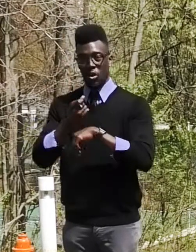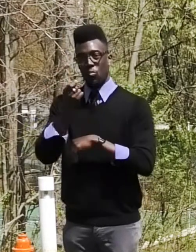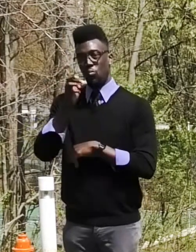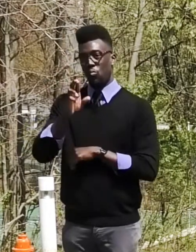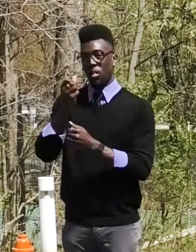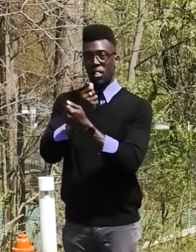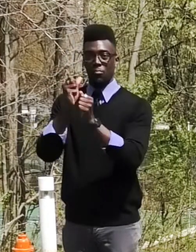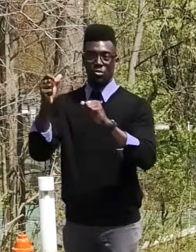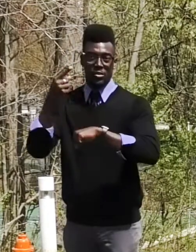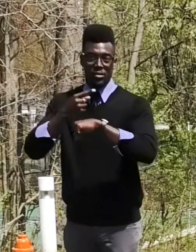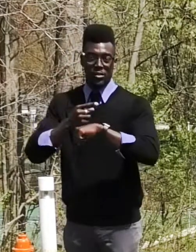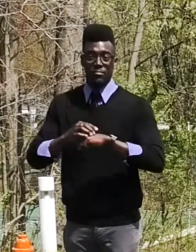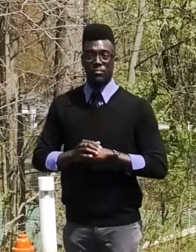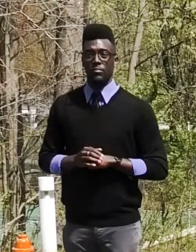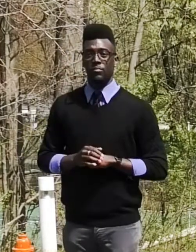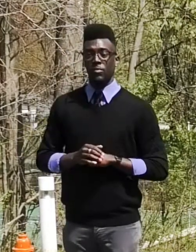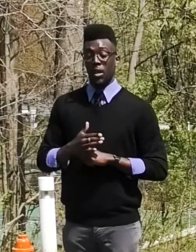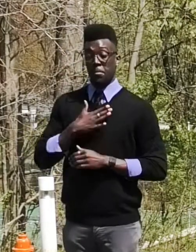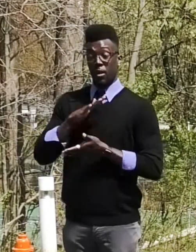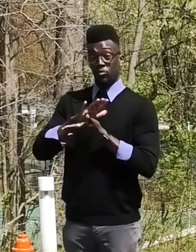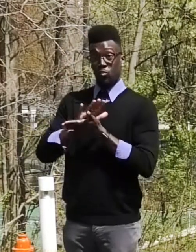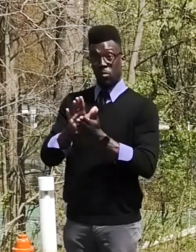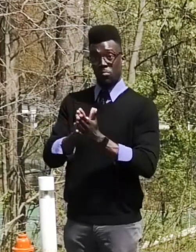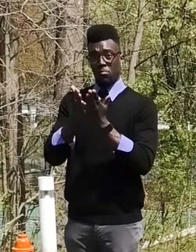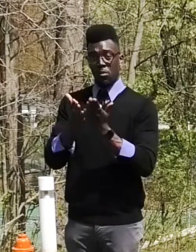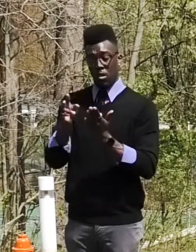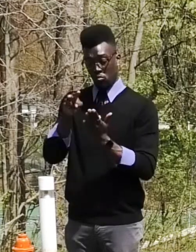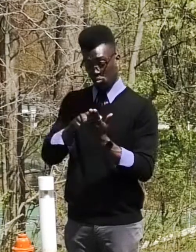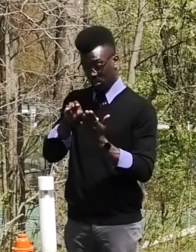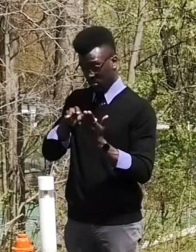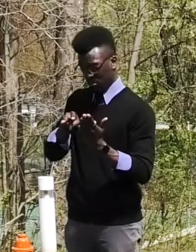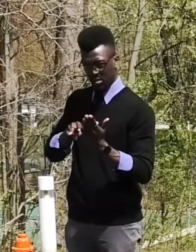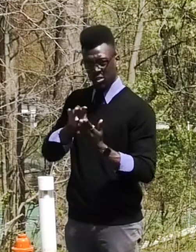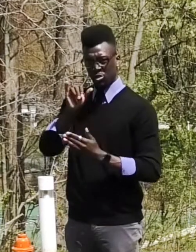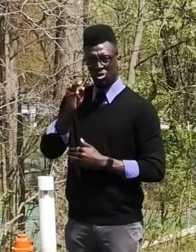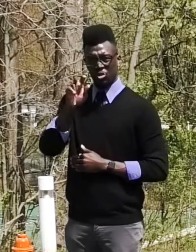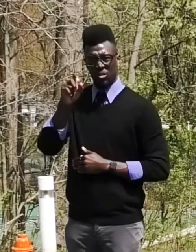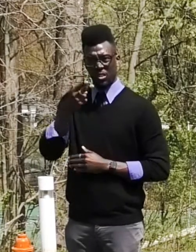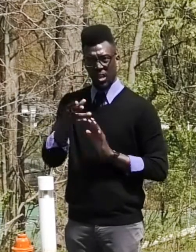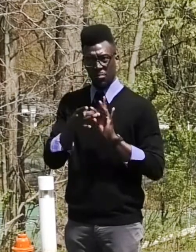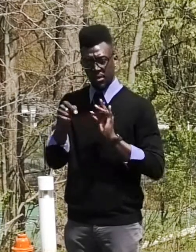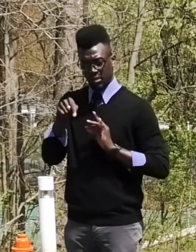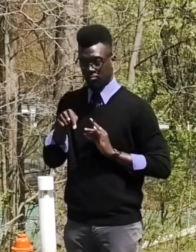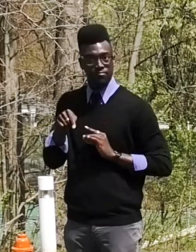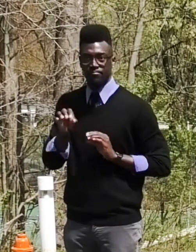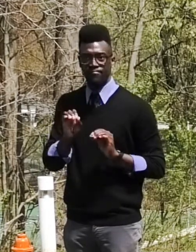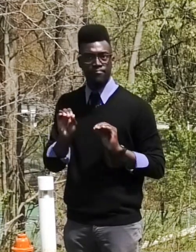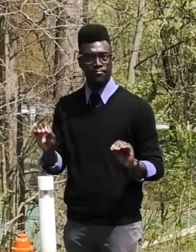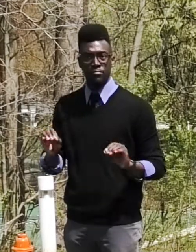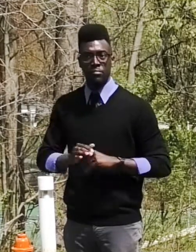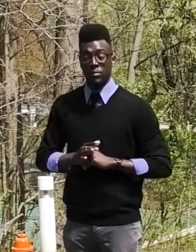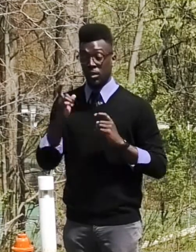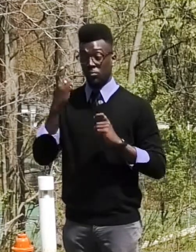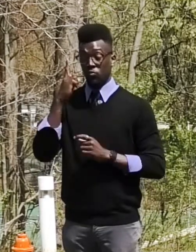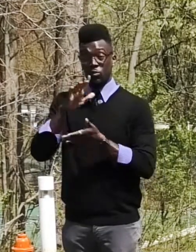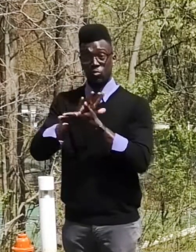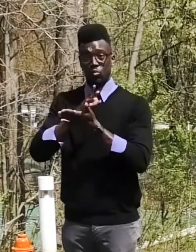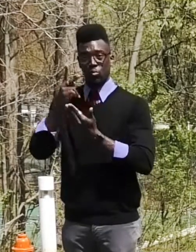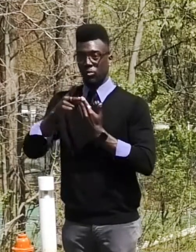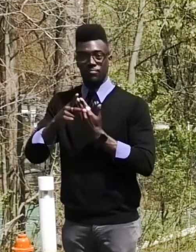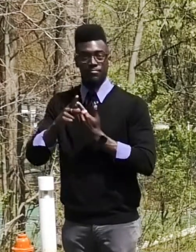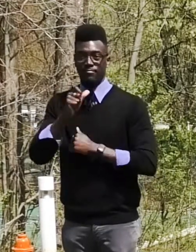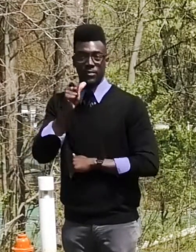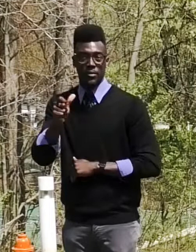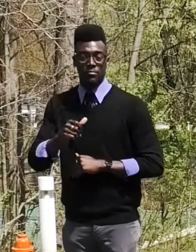Juneteenth was not in evidence in my school books, nor in it celebrated in any school programs.